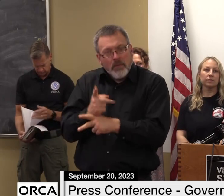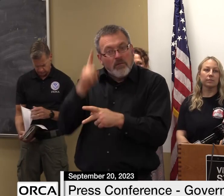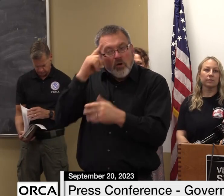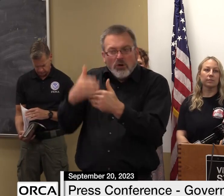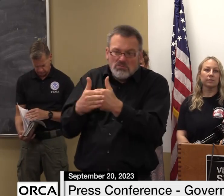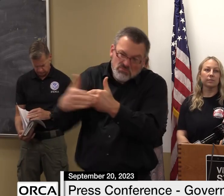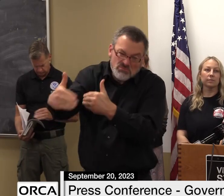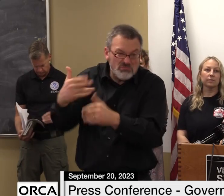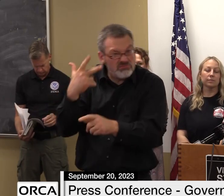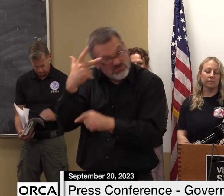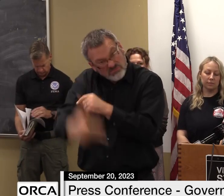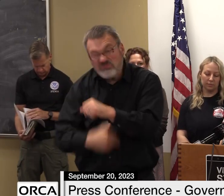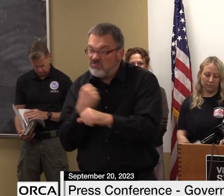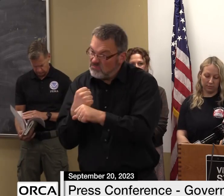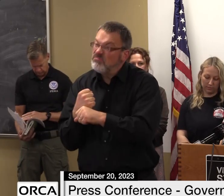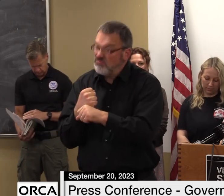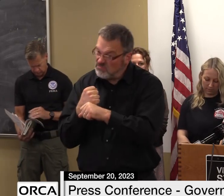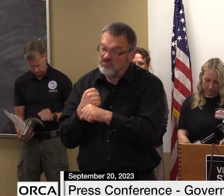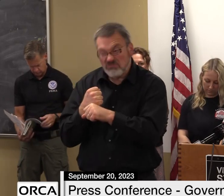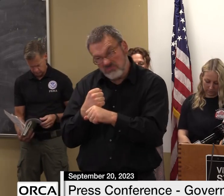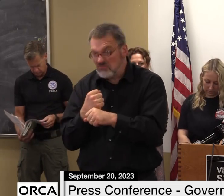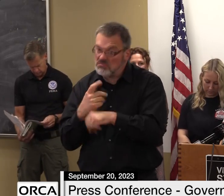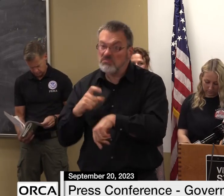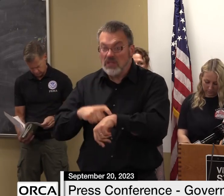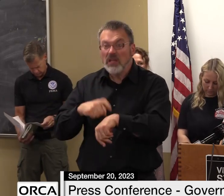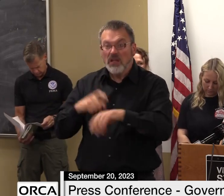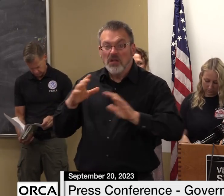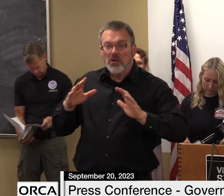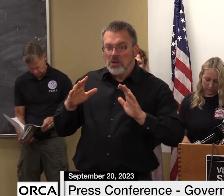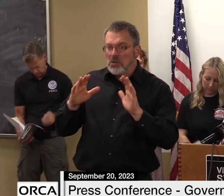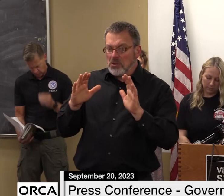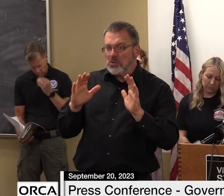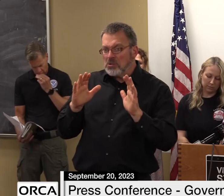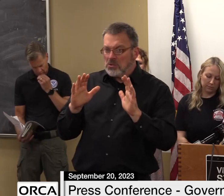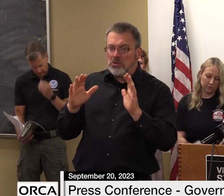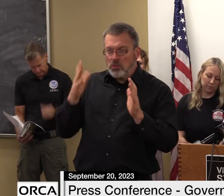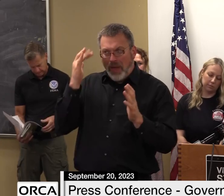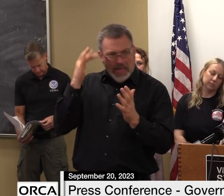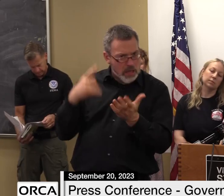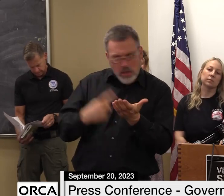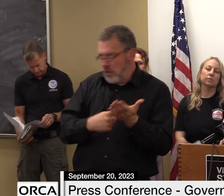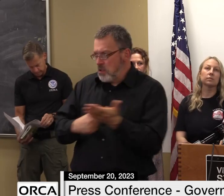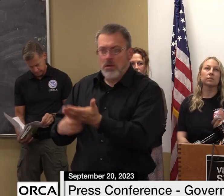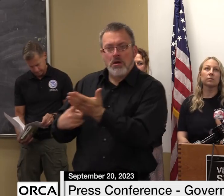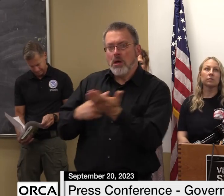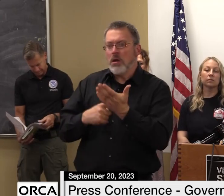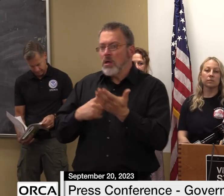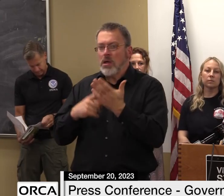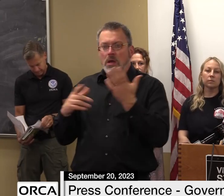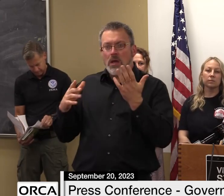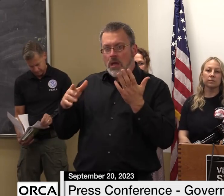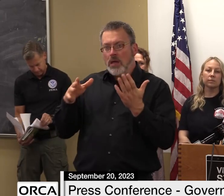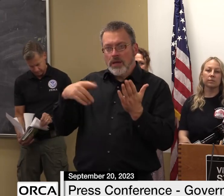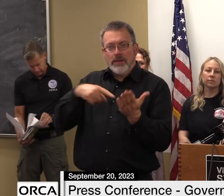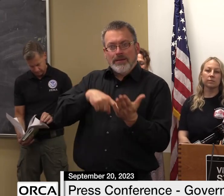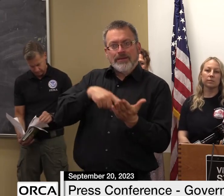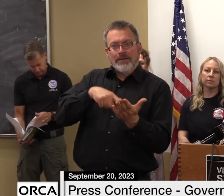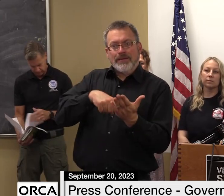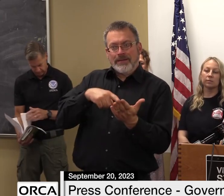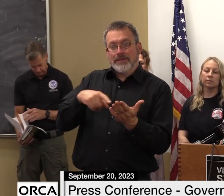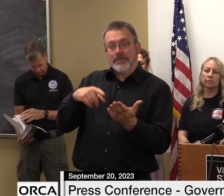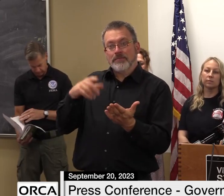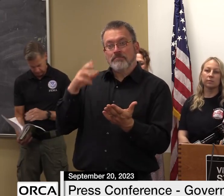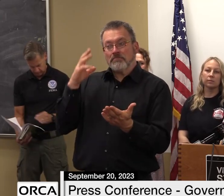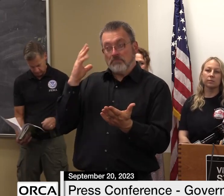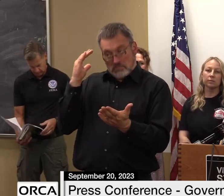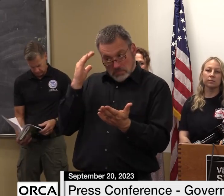as we have community discussions over the next year or two, what may come into scope as far as buyouts or other options.